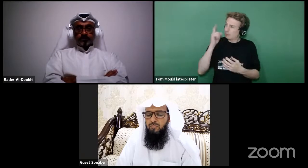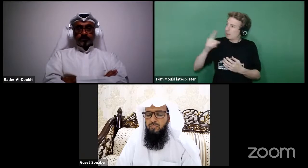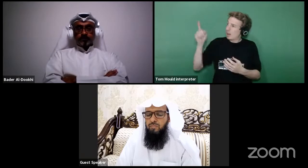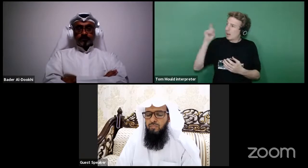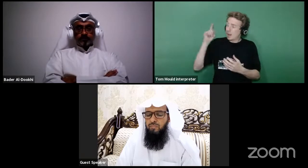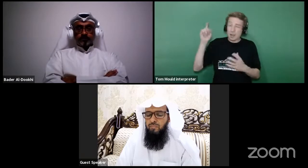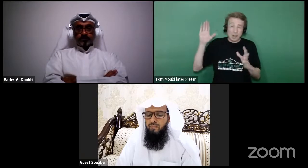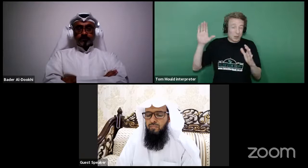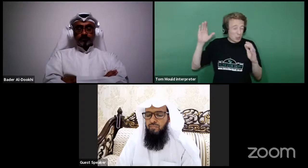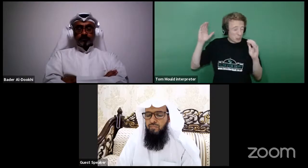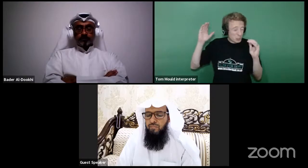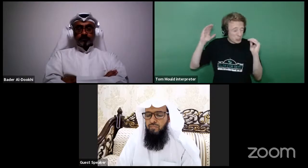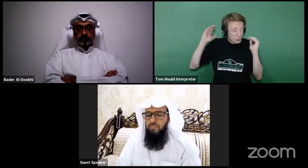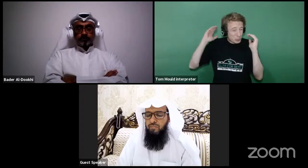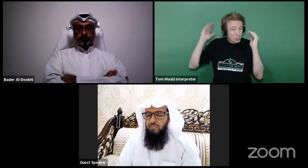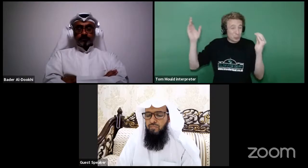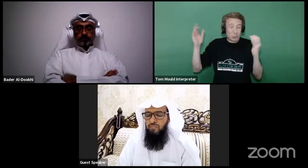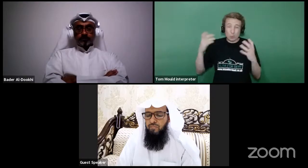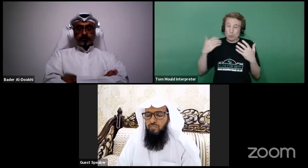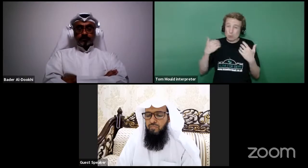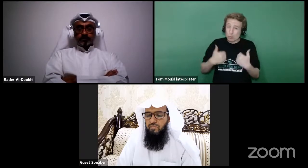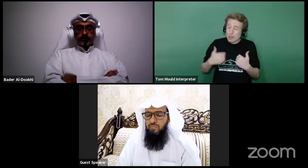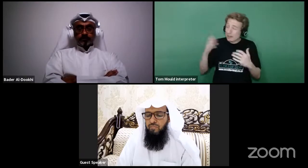who is the most rich and the most high?